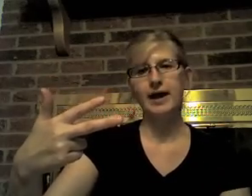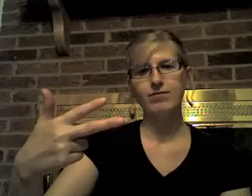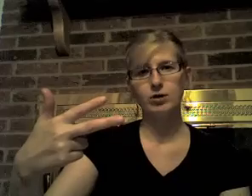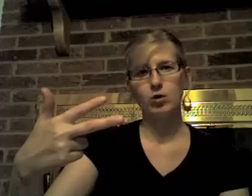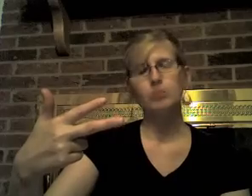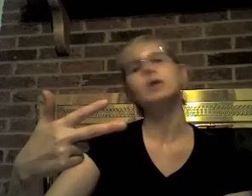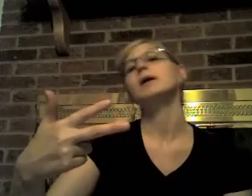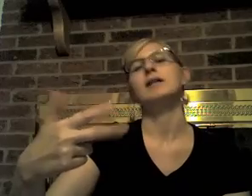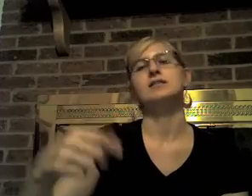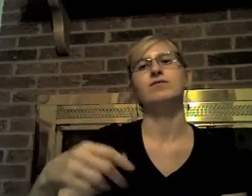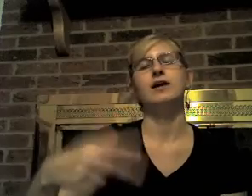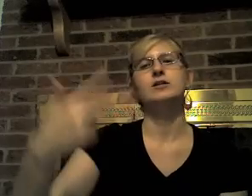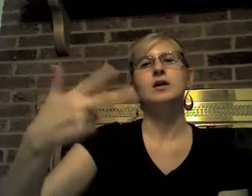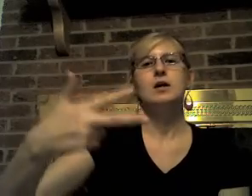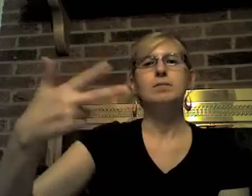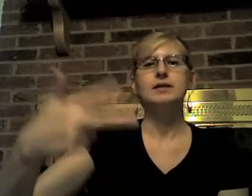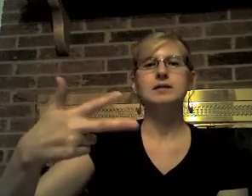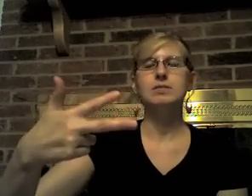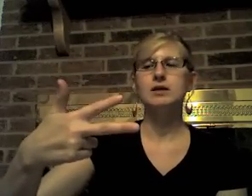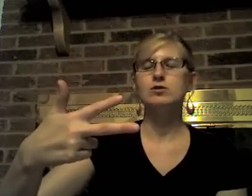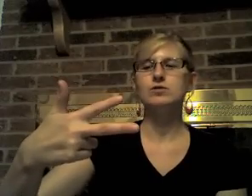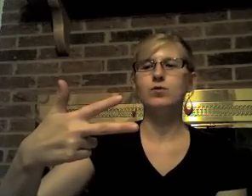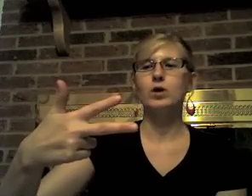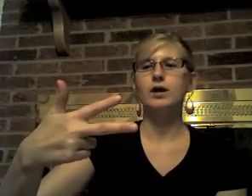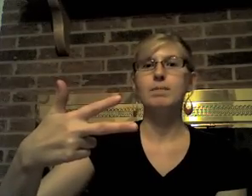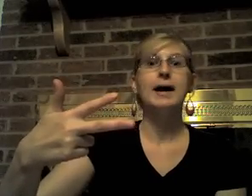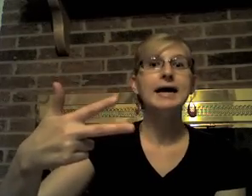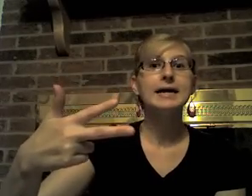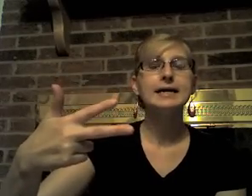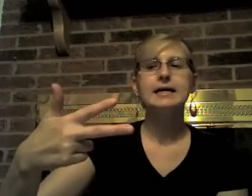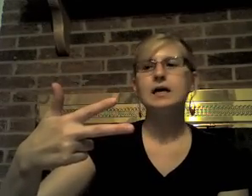have their own classifiers. But this can be used for a bike,